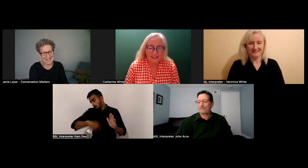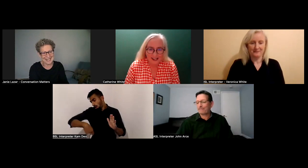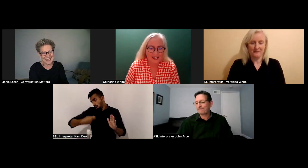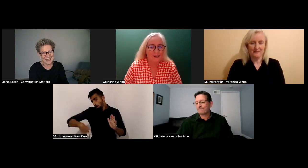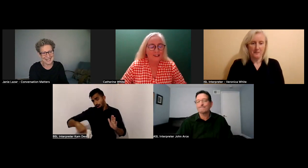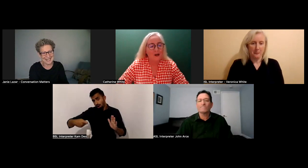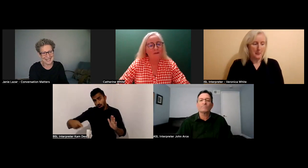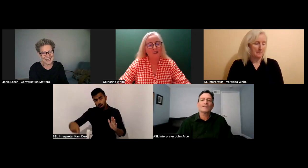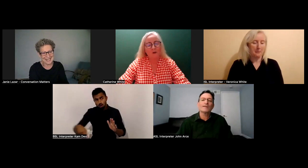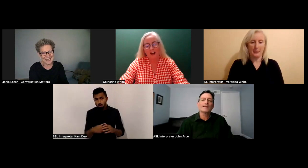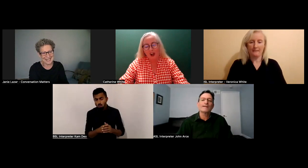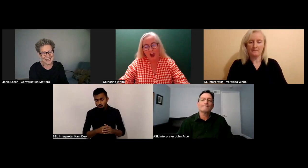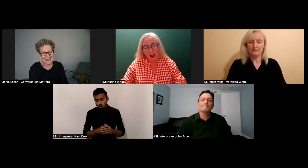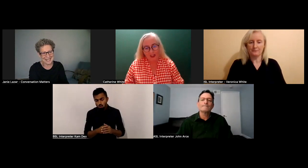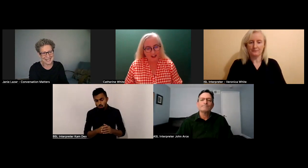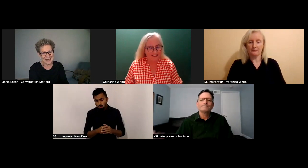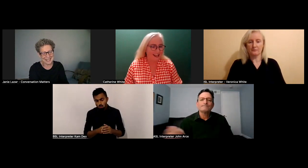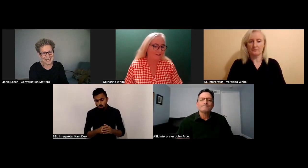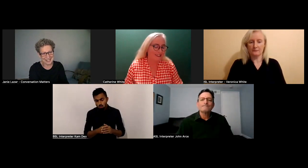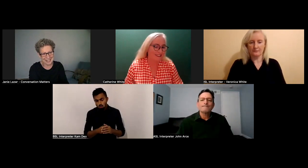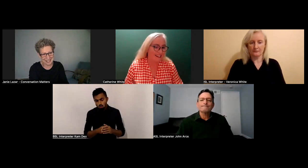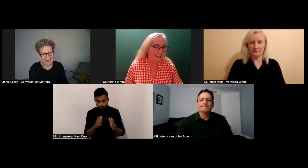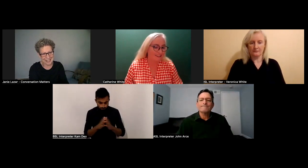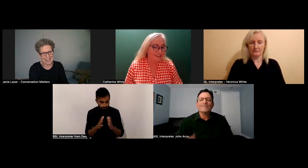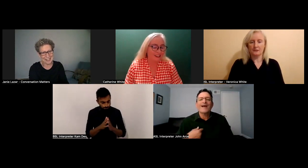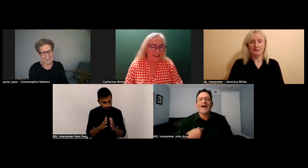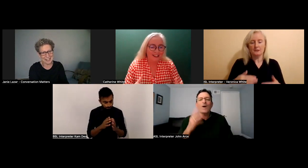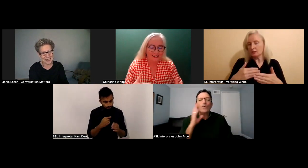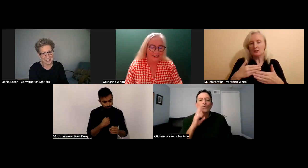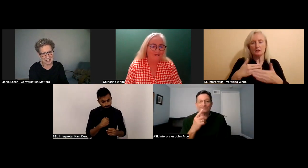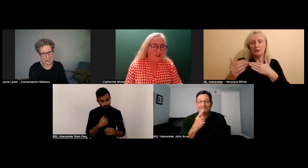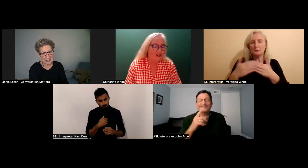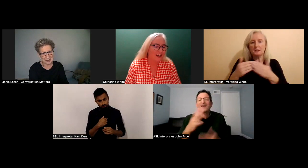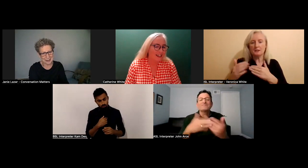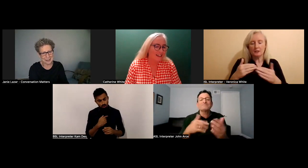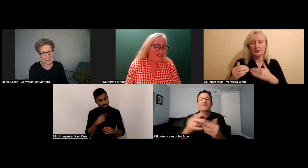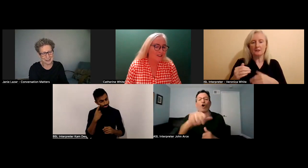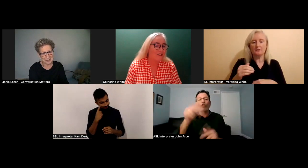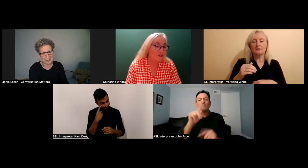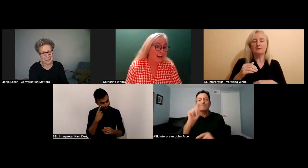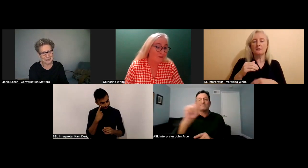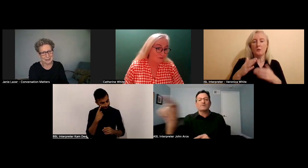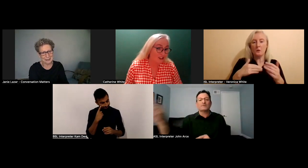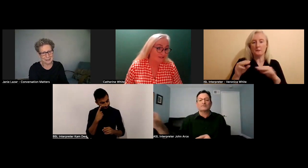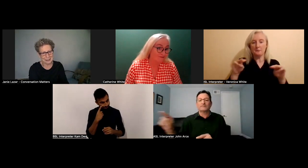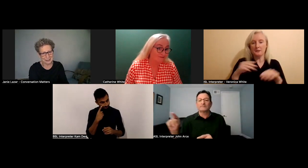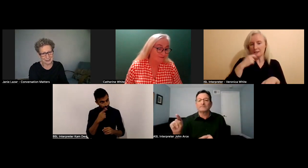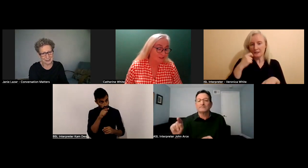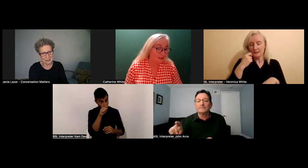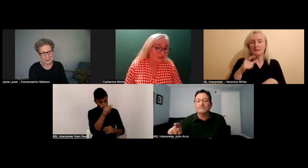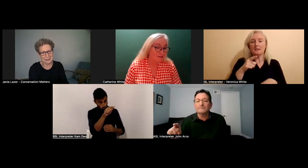I would say, no matter what others have to say, give your child your